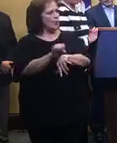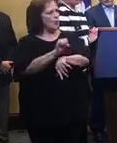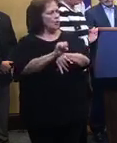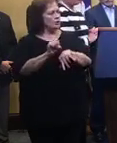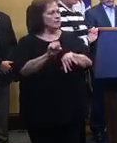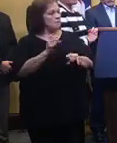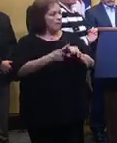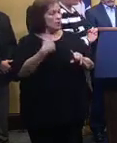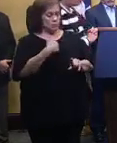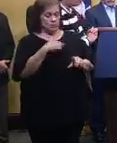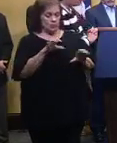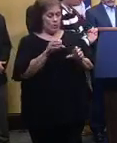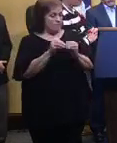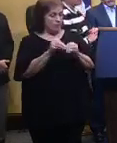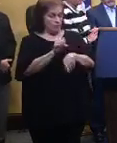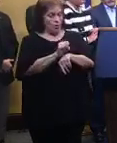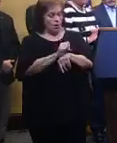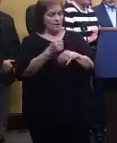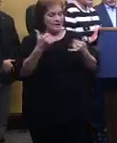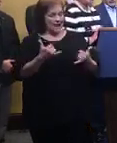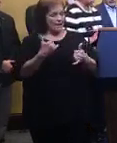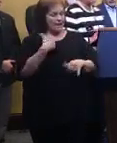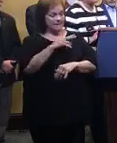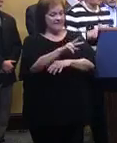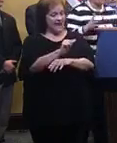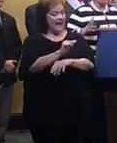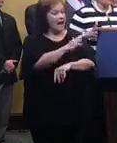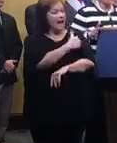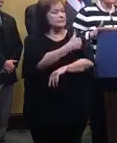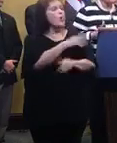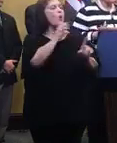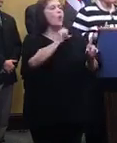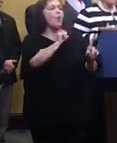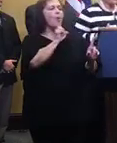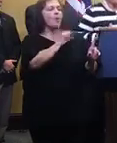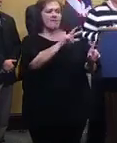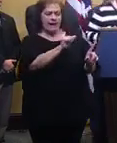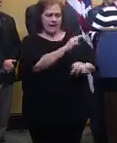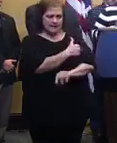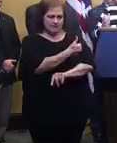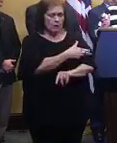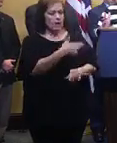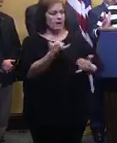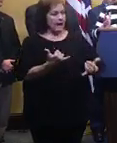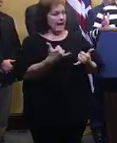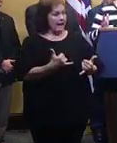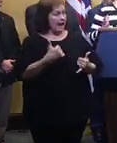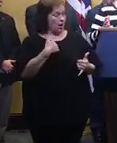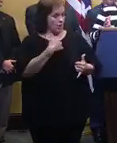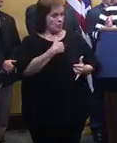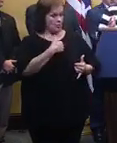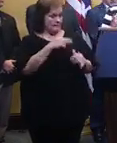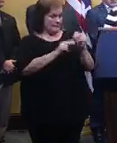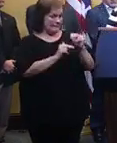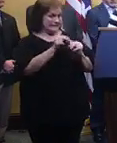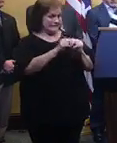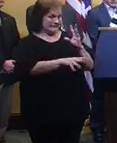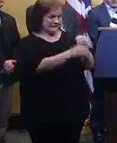more. For example, we now own the VA hospital, the old one. And we're building out space right now where